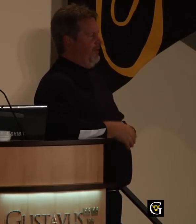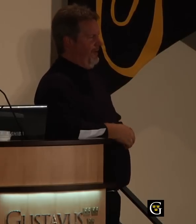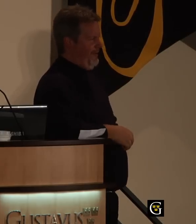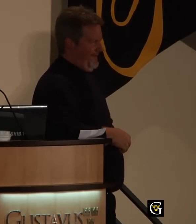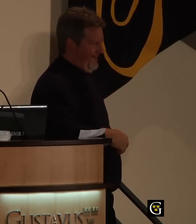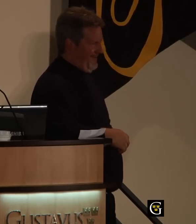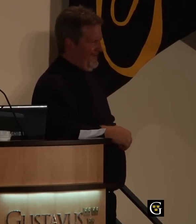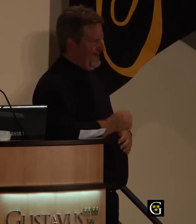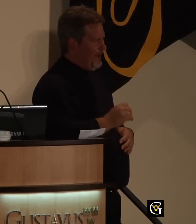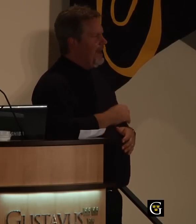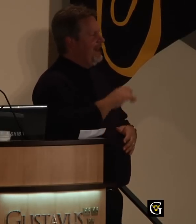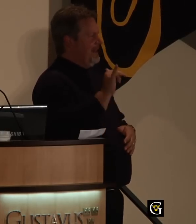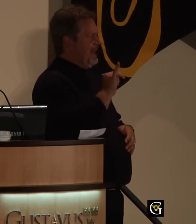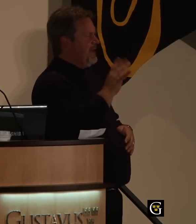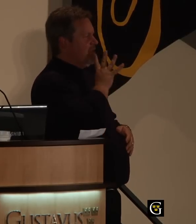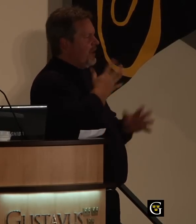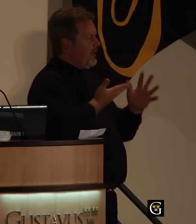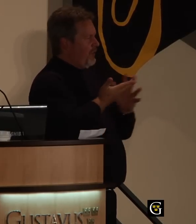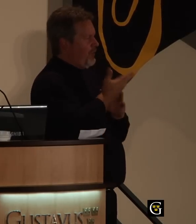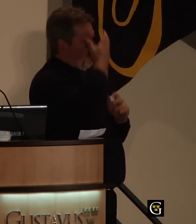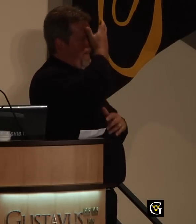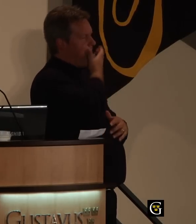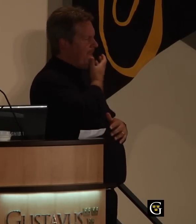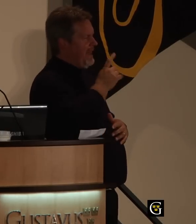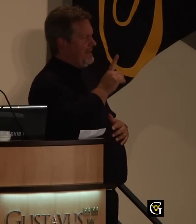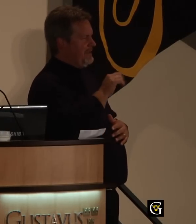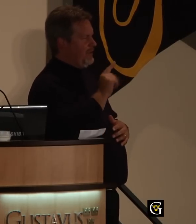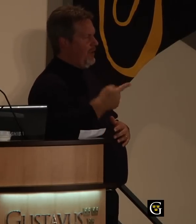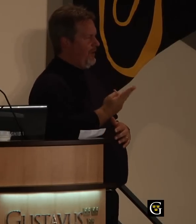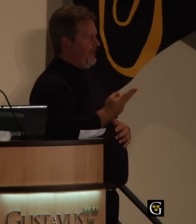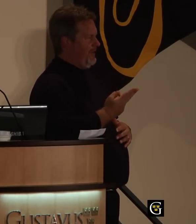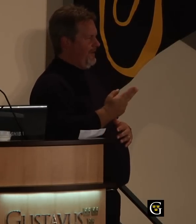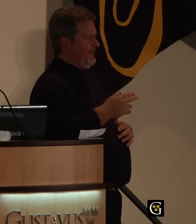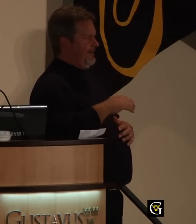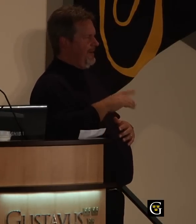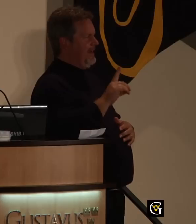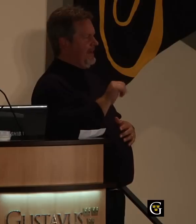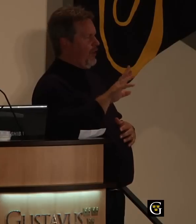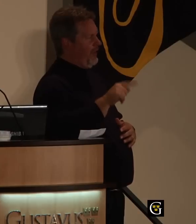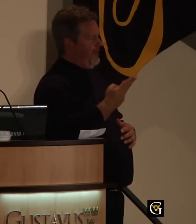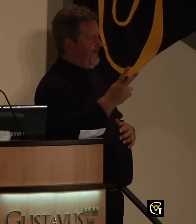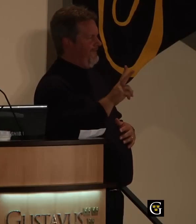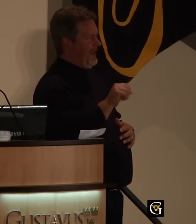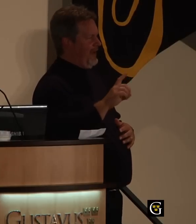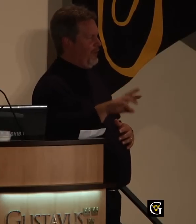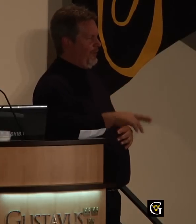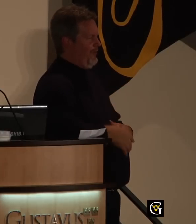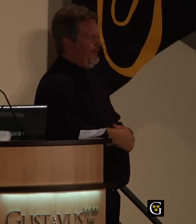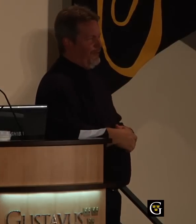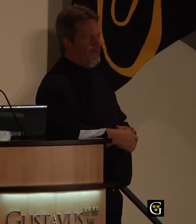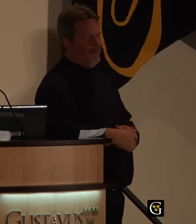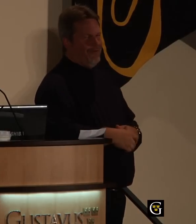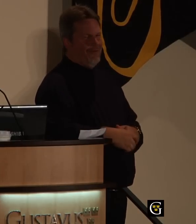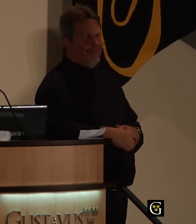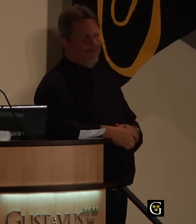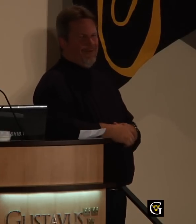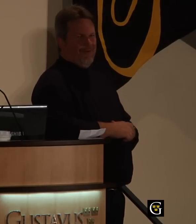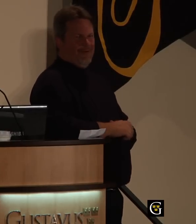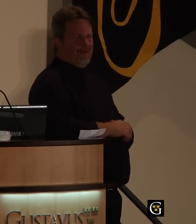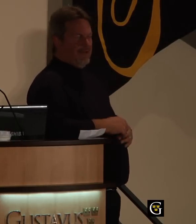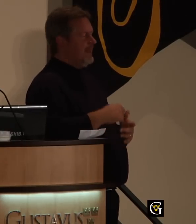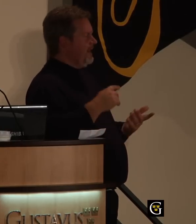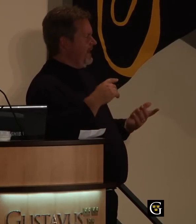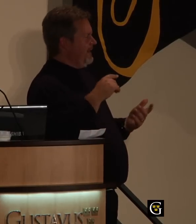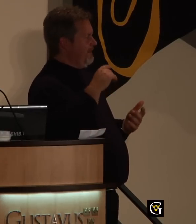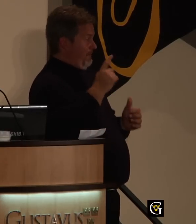surgical mask. Now, that is fairly similar to what I heard that first day. Things sounded awful. It